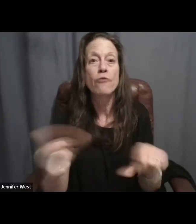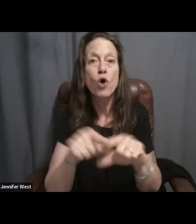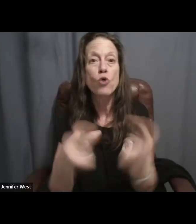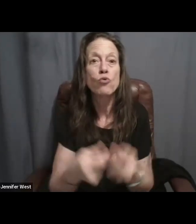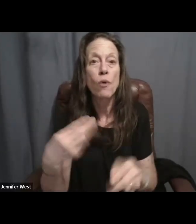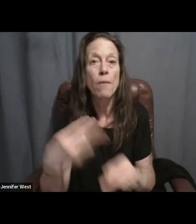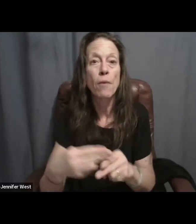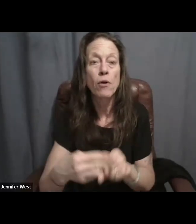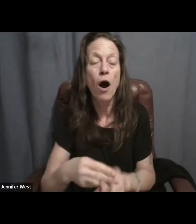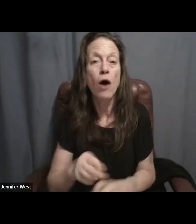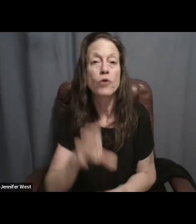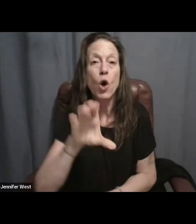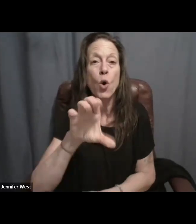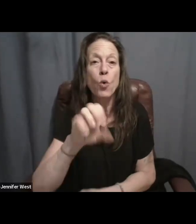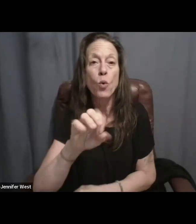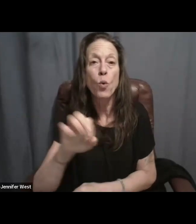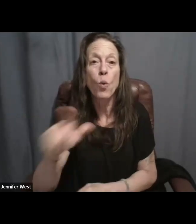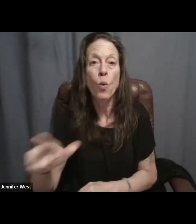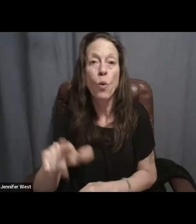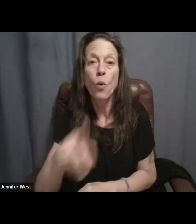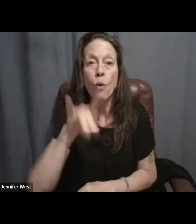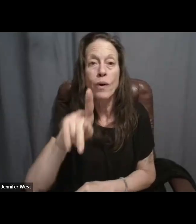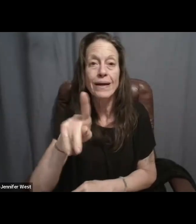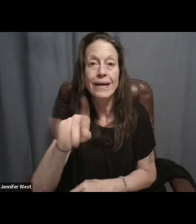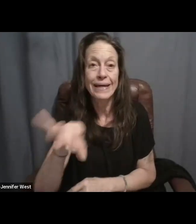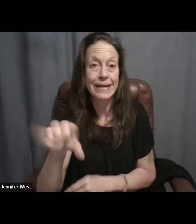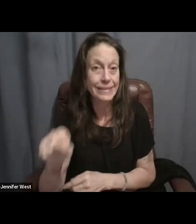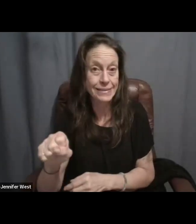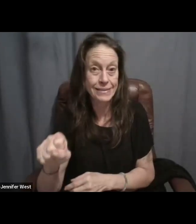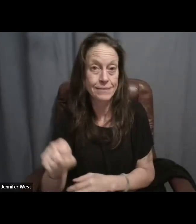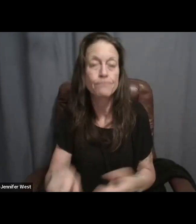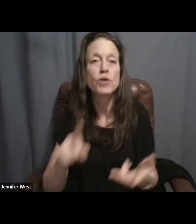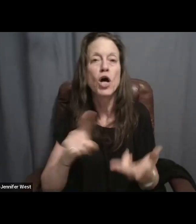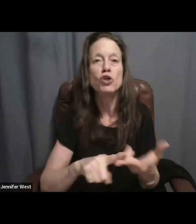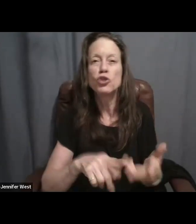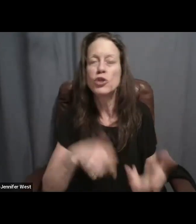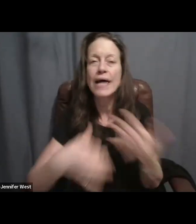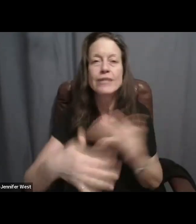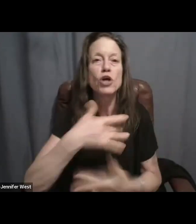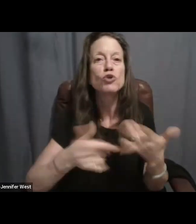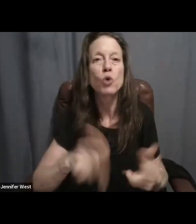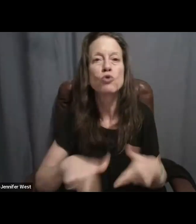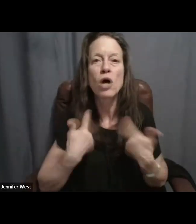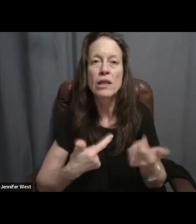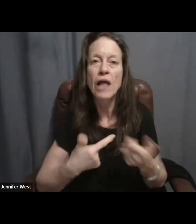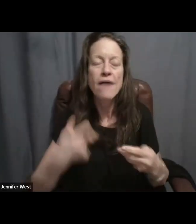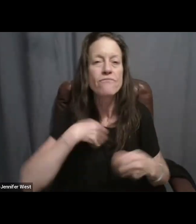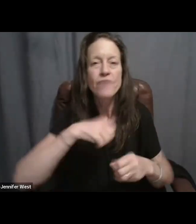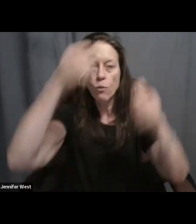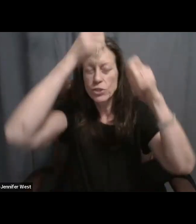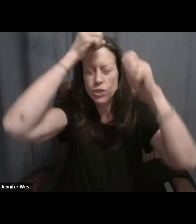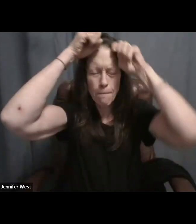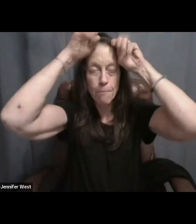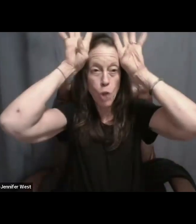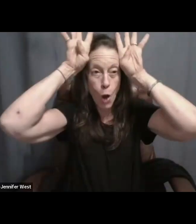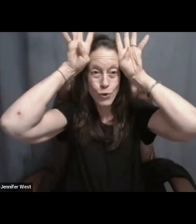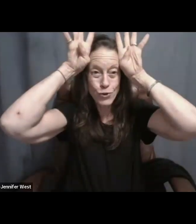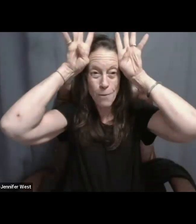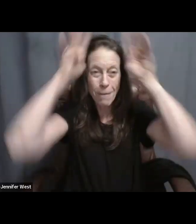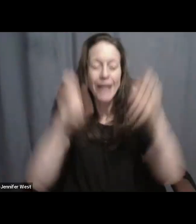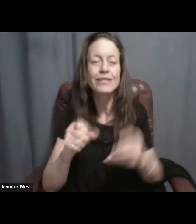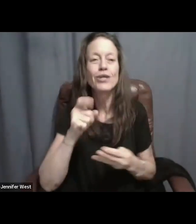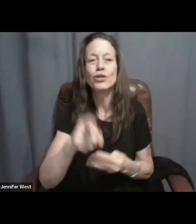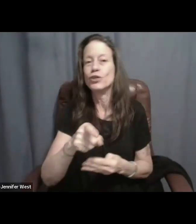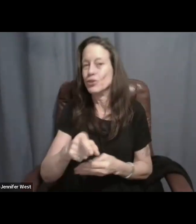anybody. She has a social life that is mind blowing. The next component that we're working